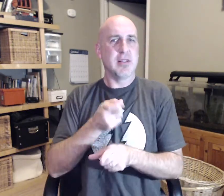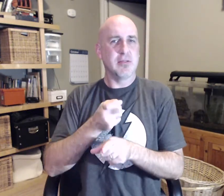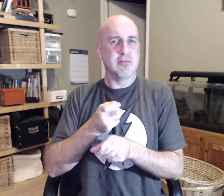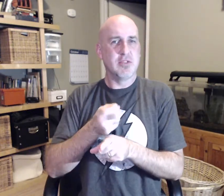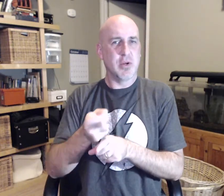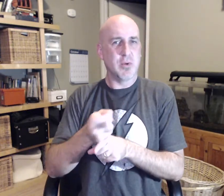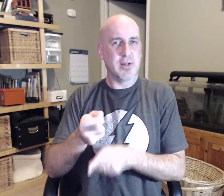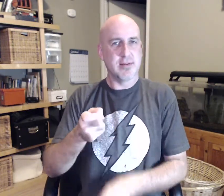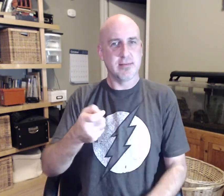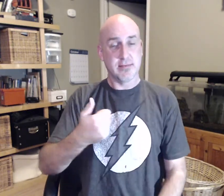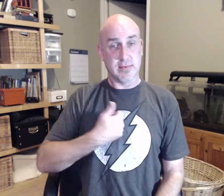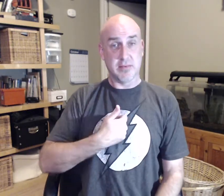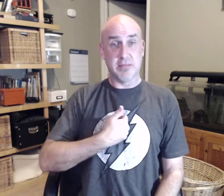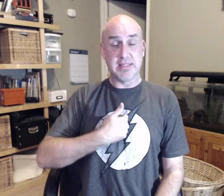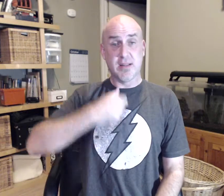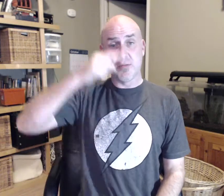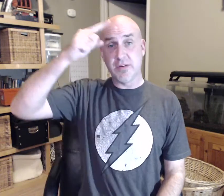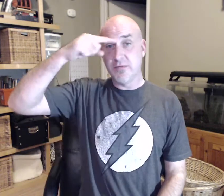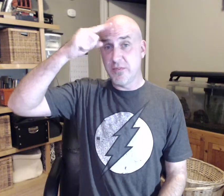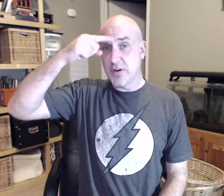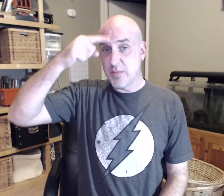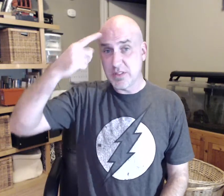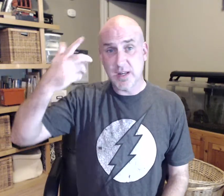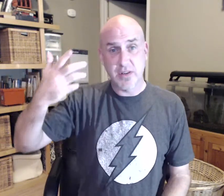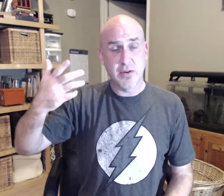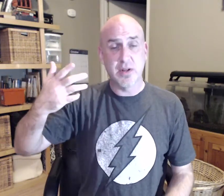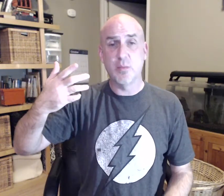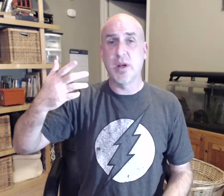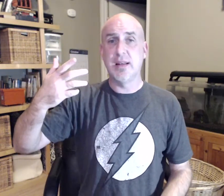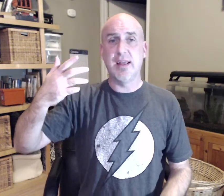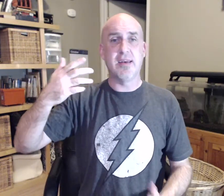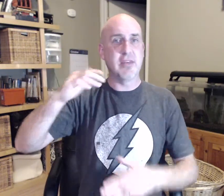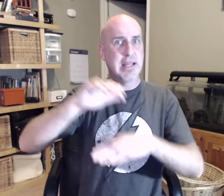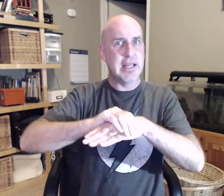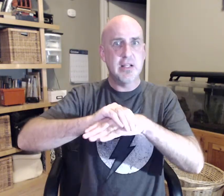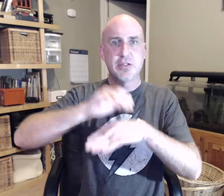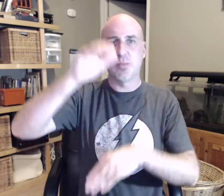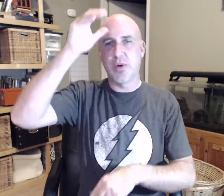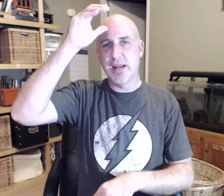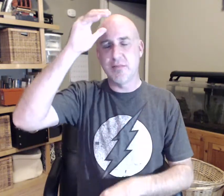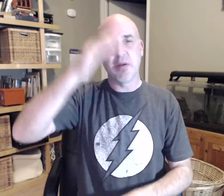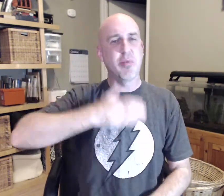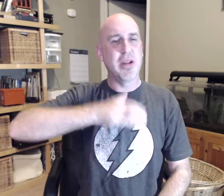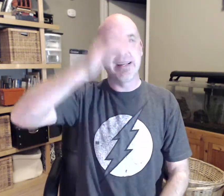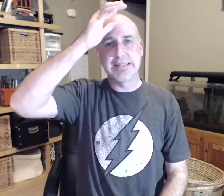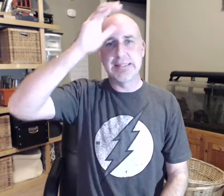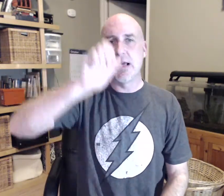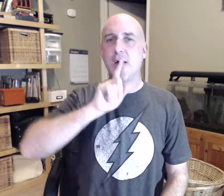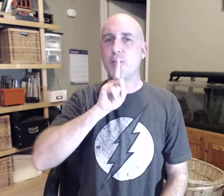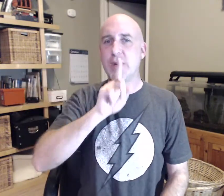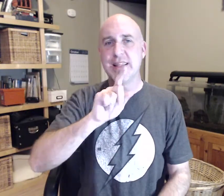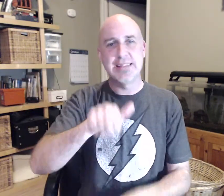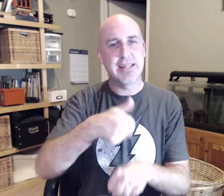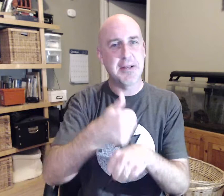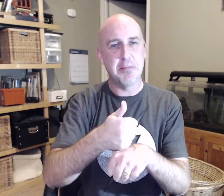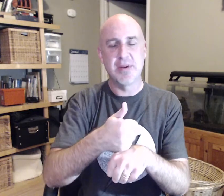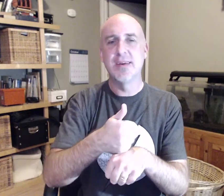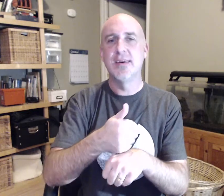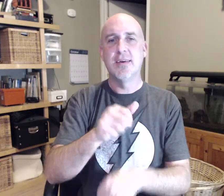of joke myself. I very much have a hearing brain. I have an English brain. My brain is not really set up